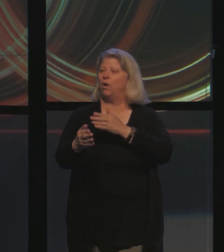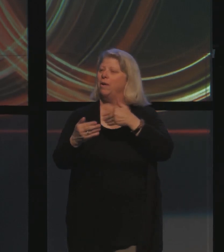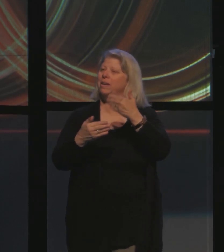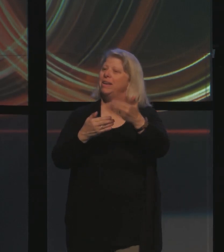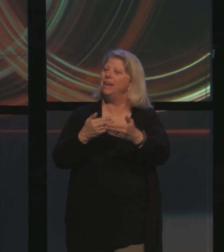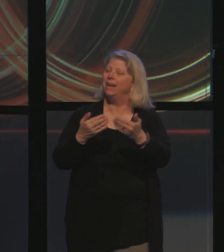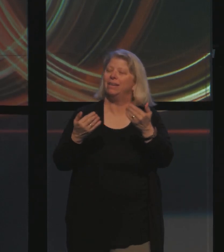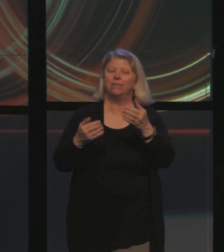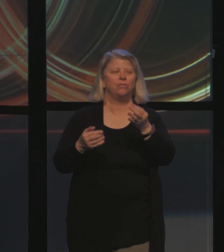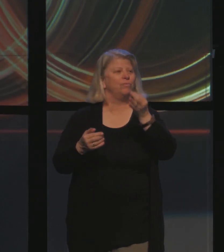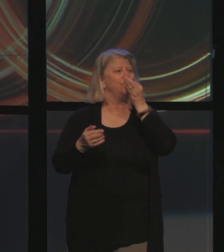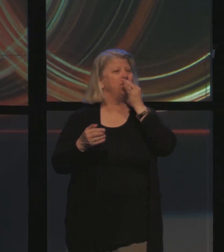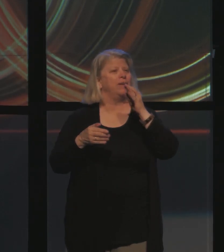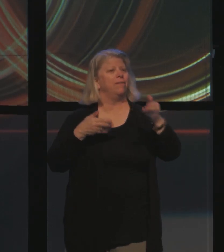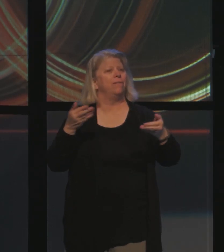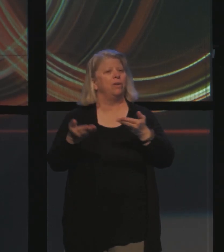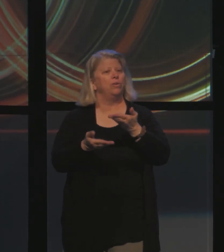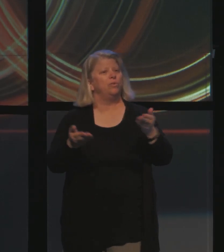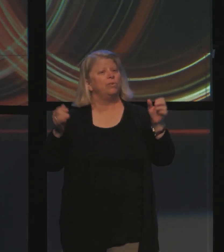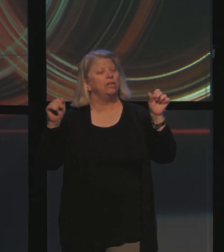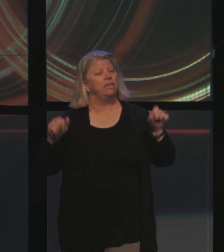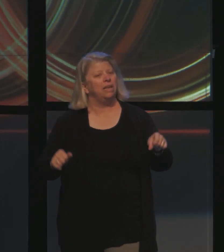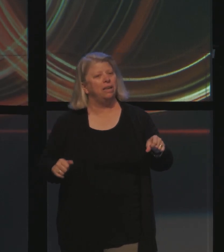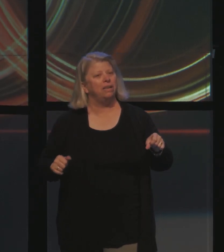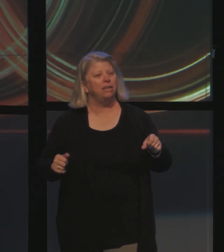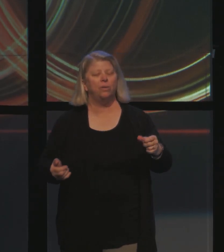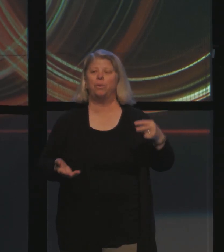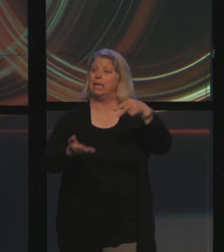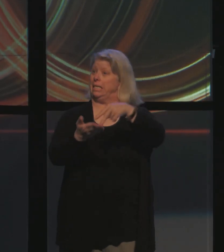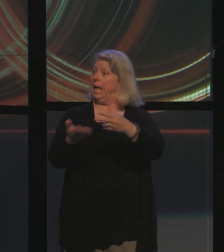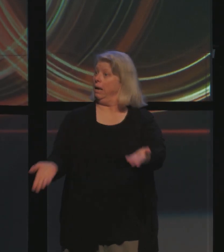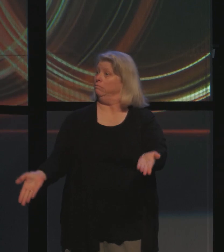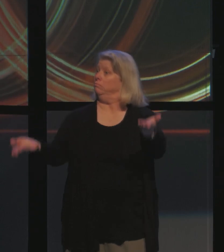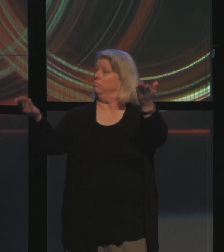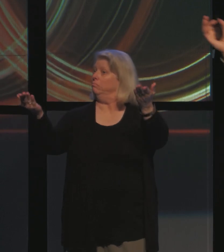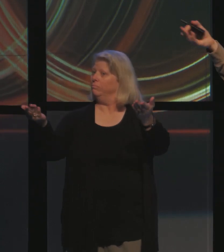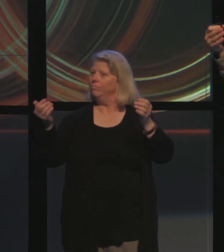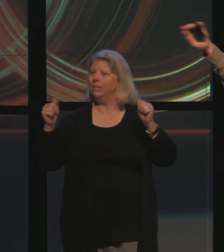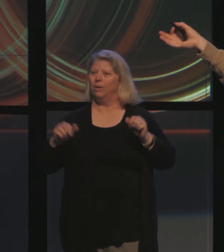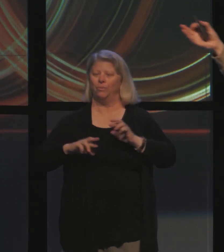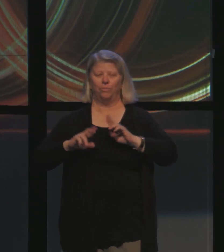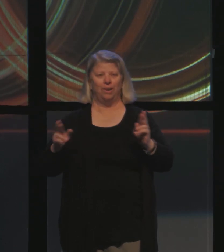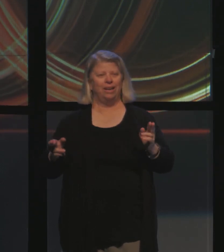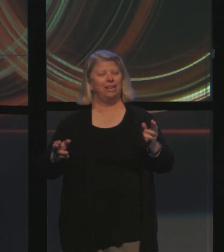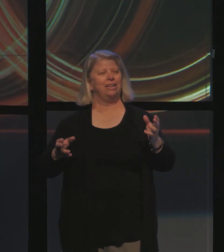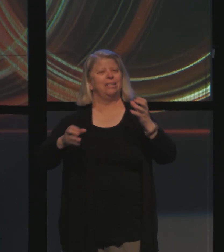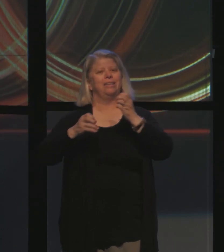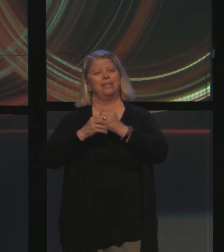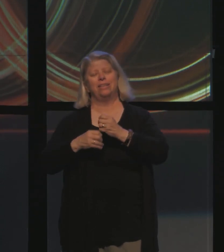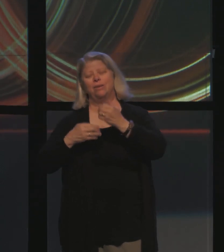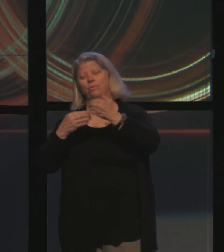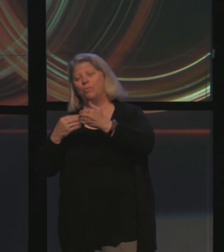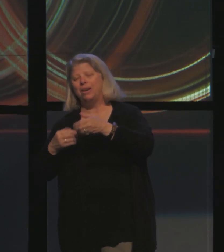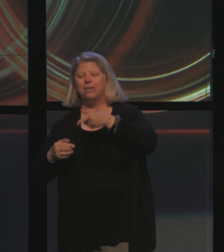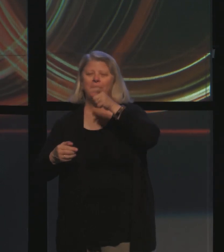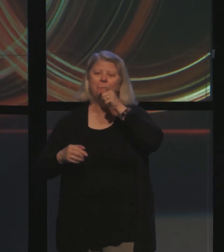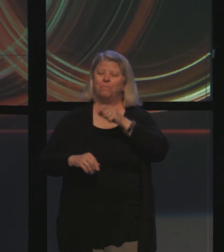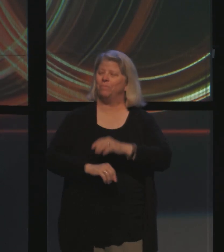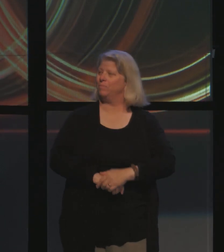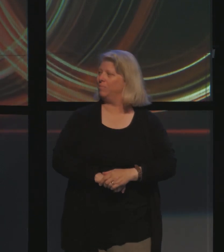sing here for communion, I'm going to invite those of you that are able to, that would like to stand to get ready to receive the bread and the cup.